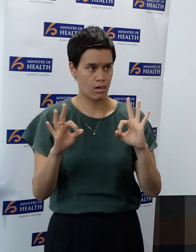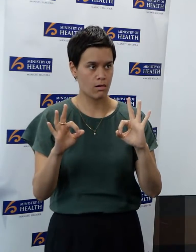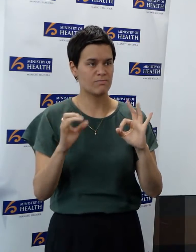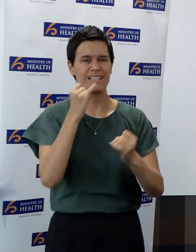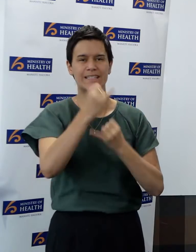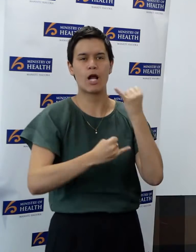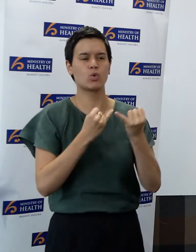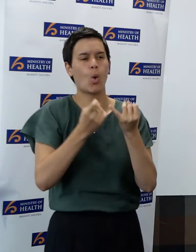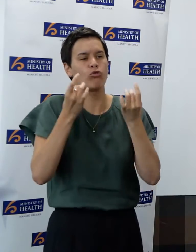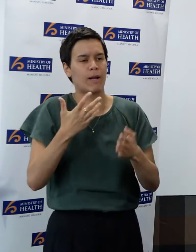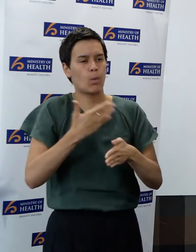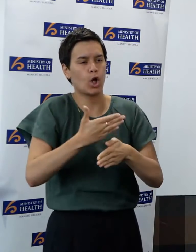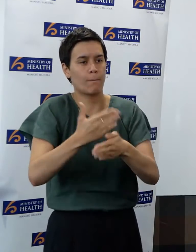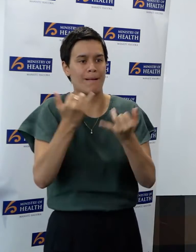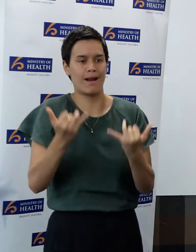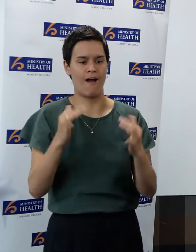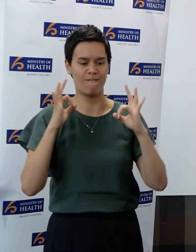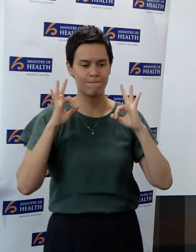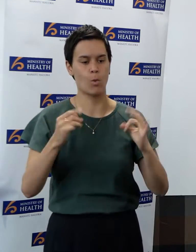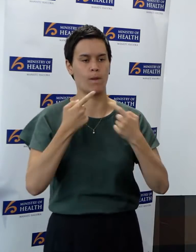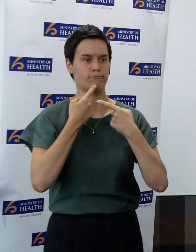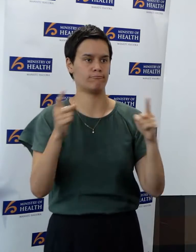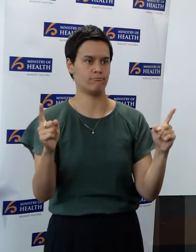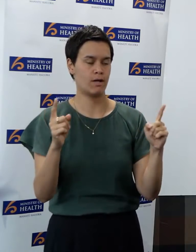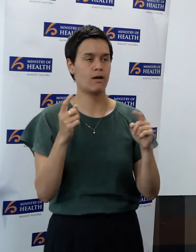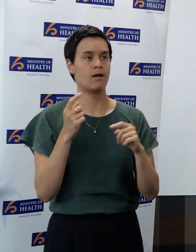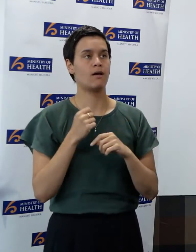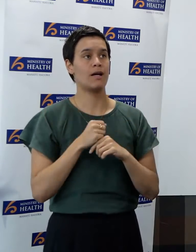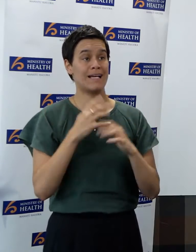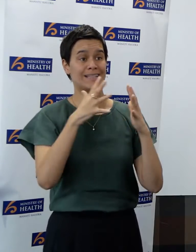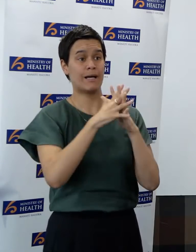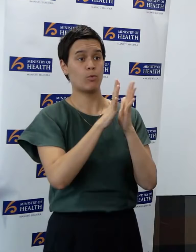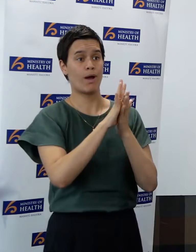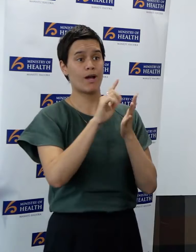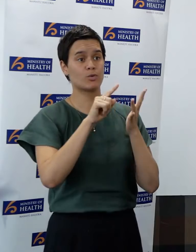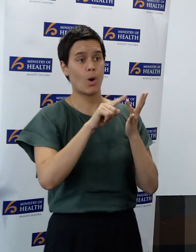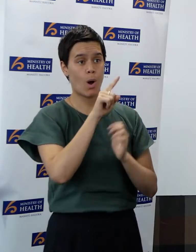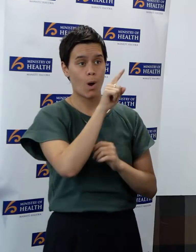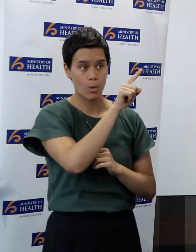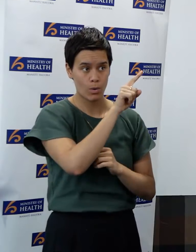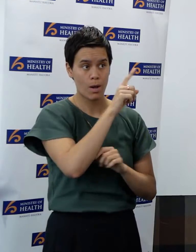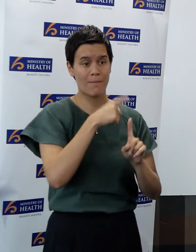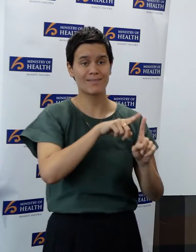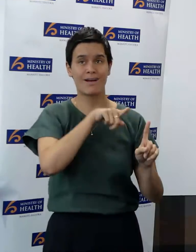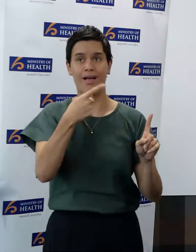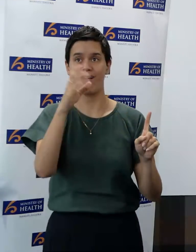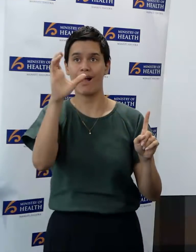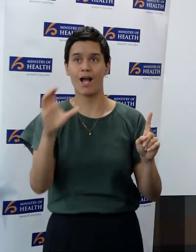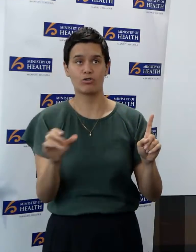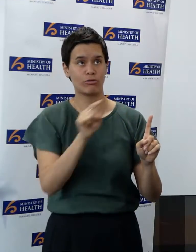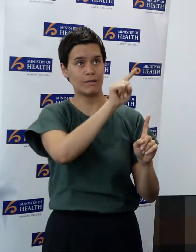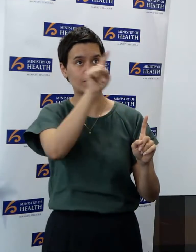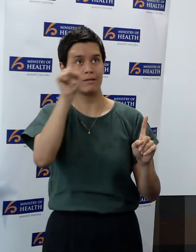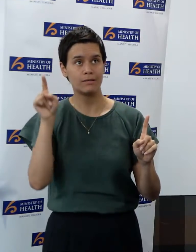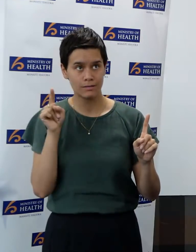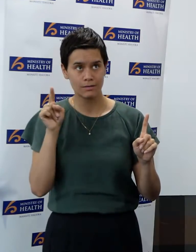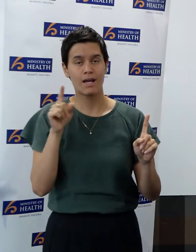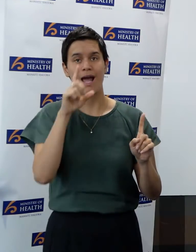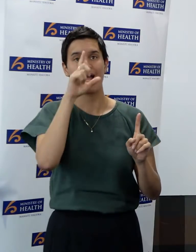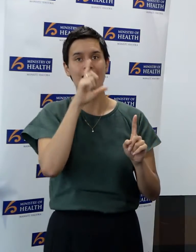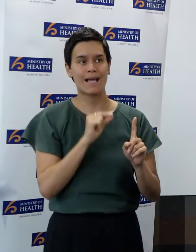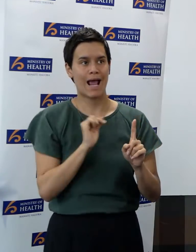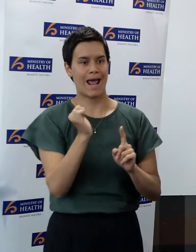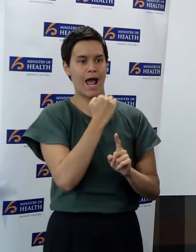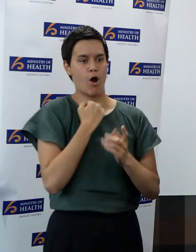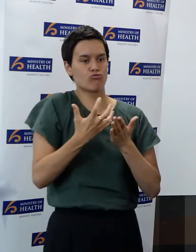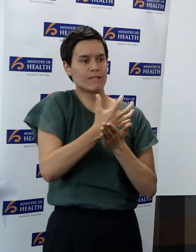us to mobilise WHO and ourselves and other countries to mobilise resources to help low-income countries. And of